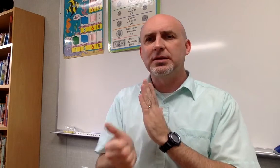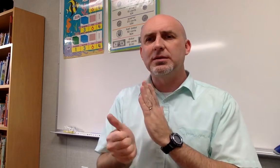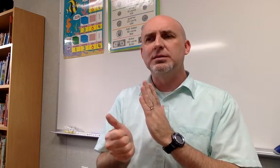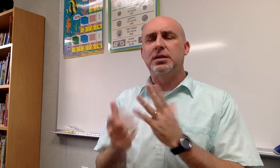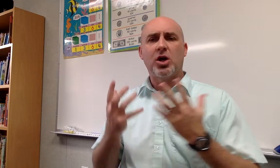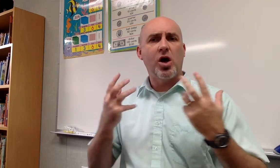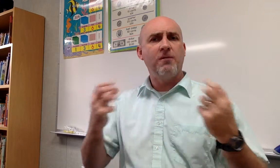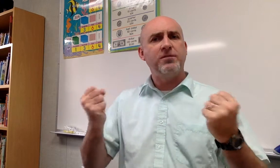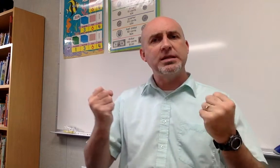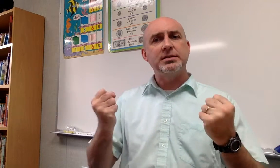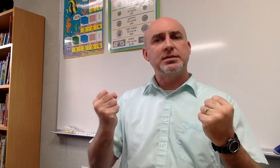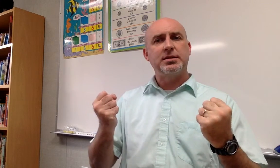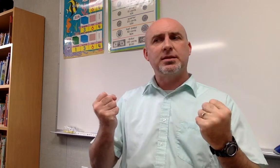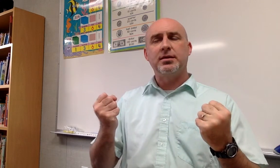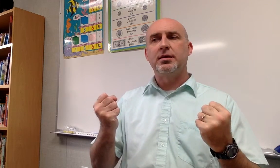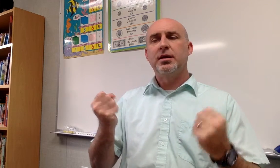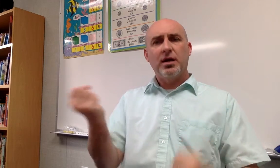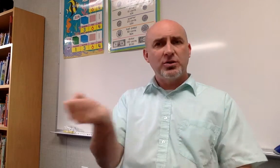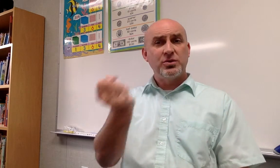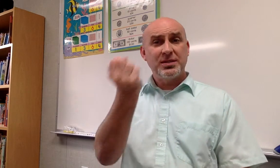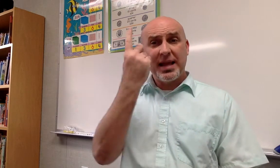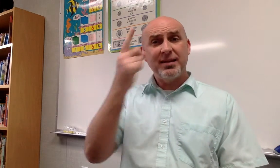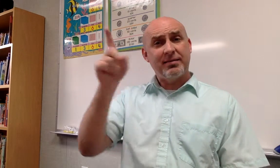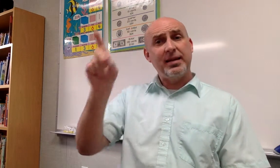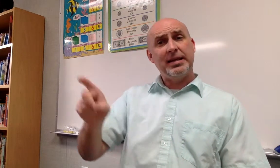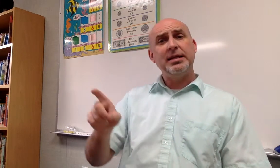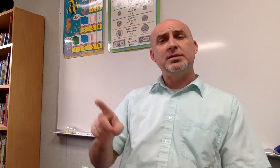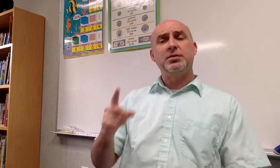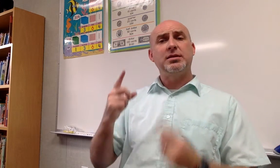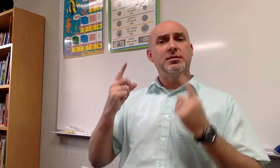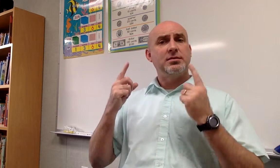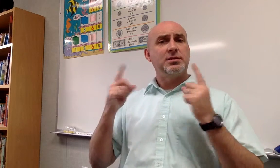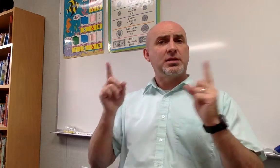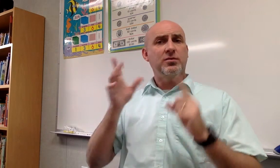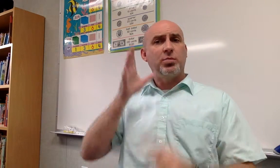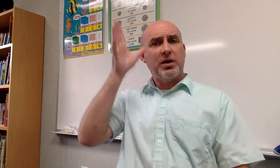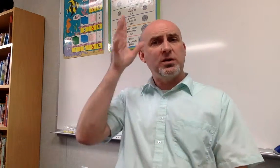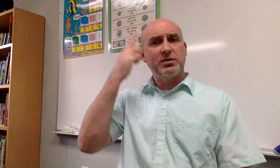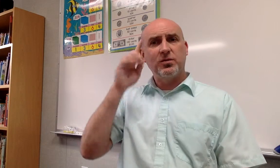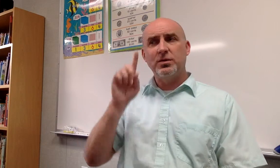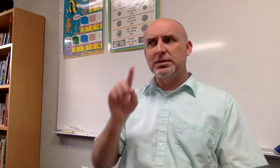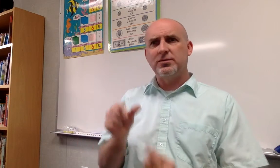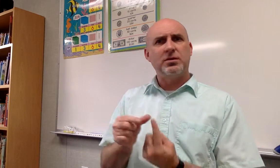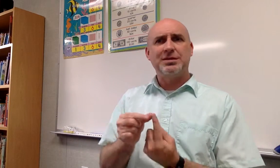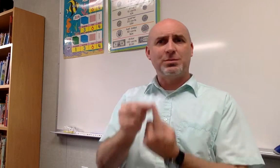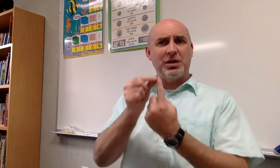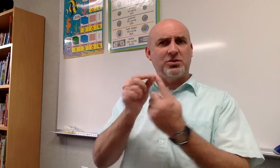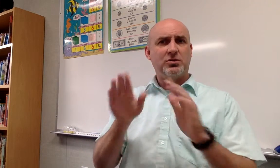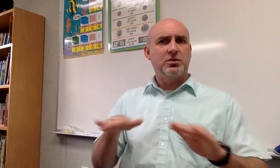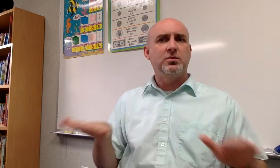skills and the confidence and the understanding they need to be successful parents for these very special children.